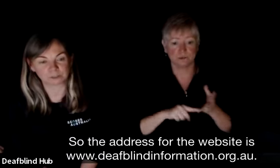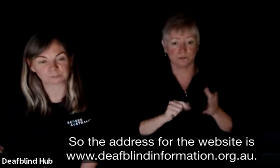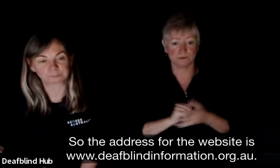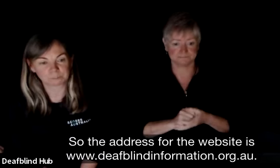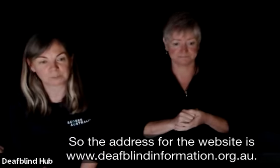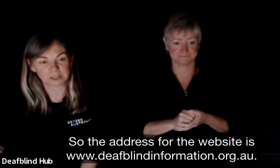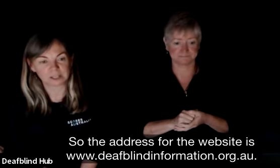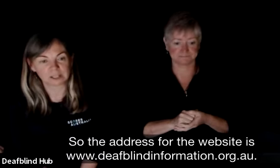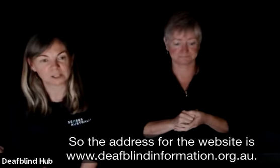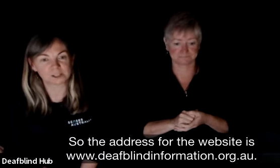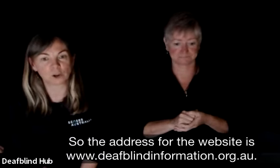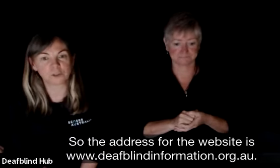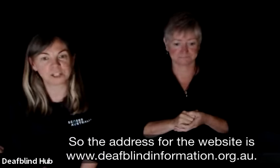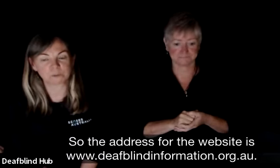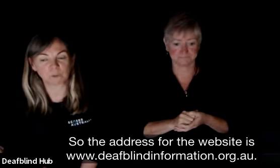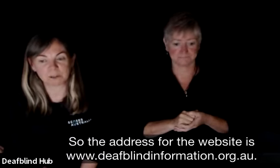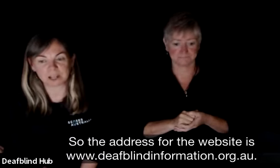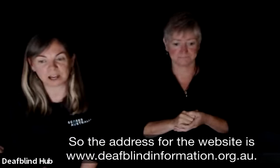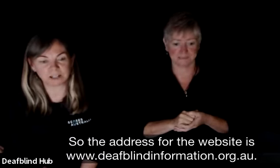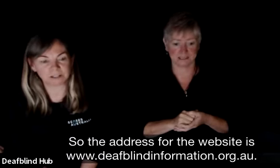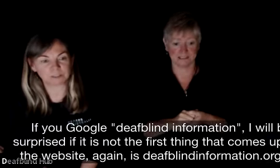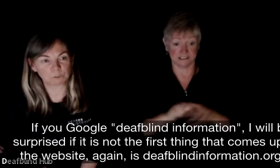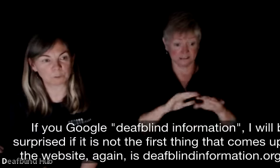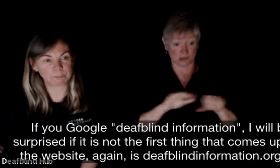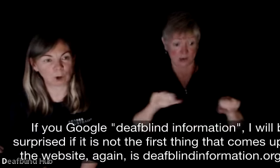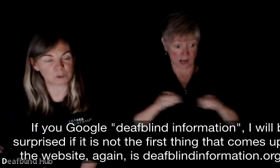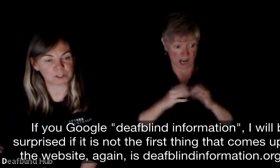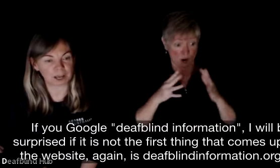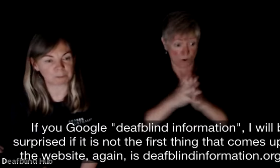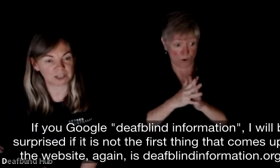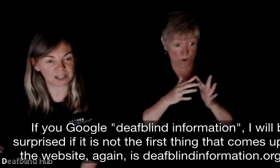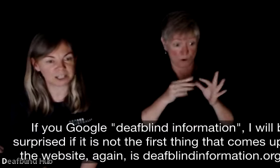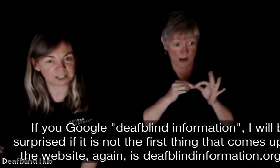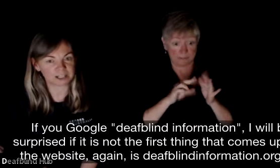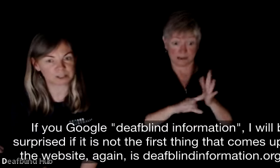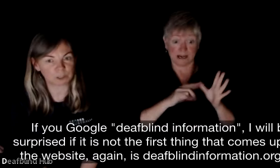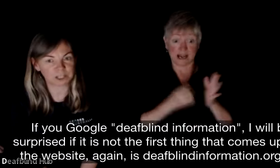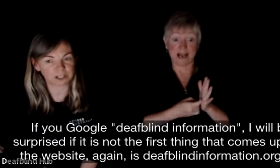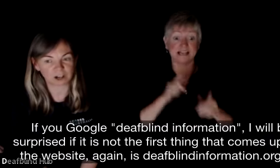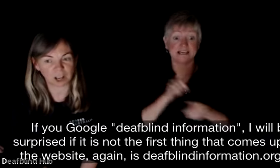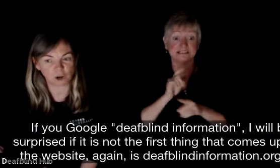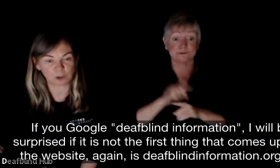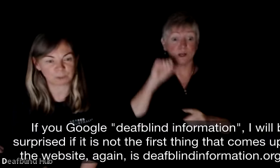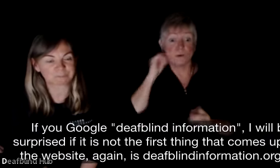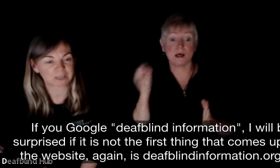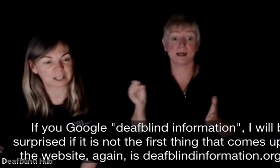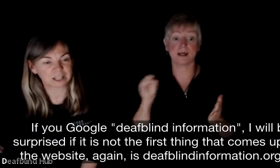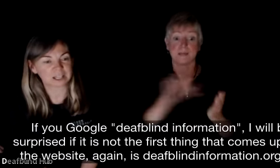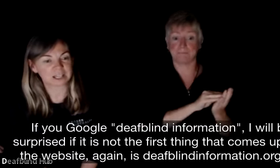deafblindinformation.org.au. So this webinar will be posted up there next week, I